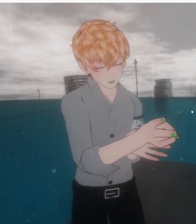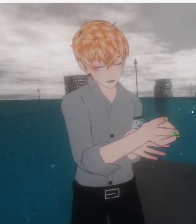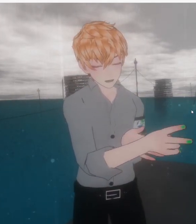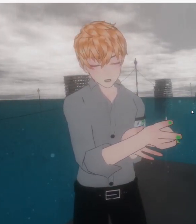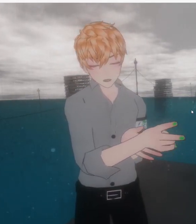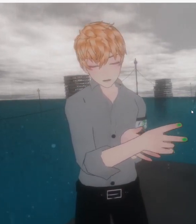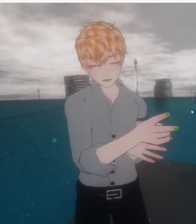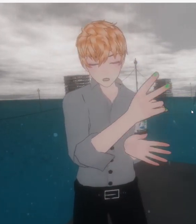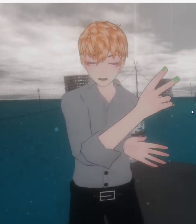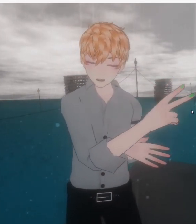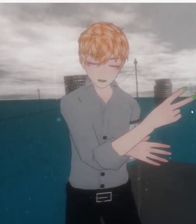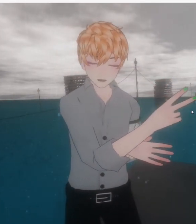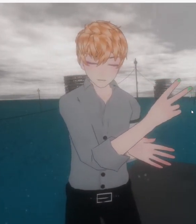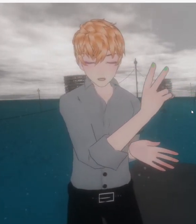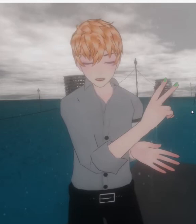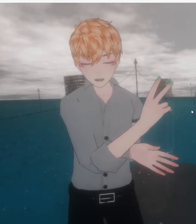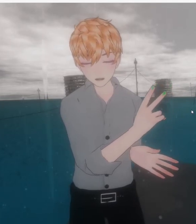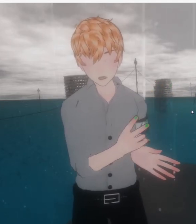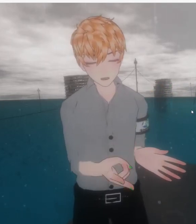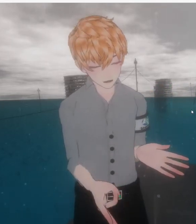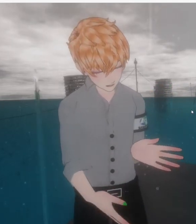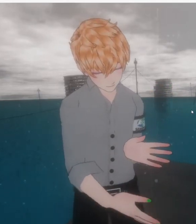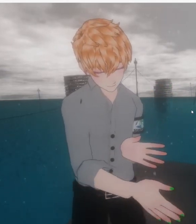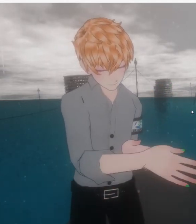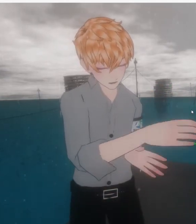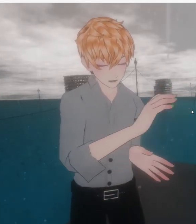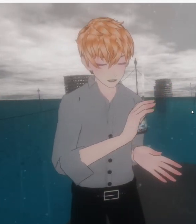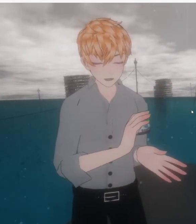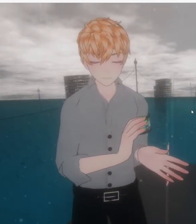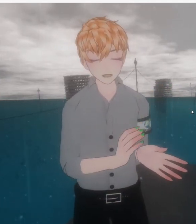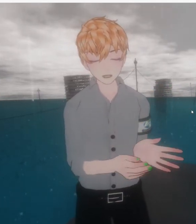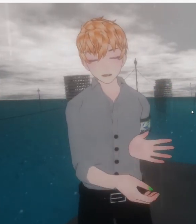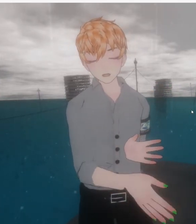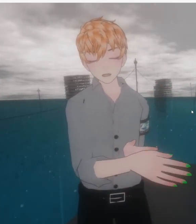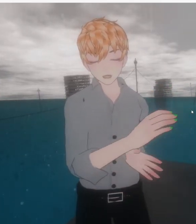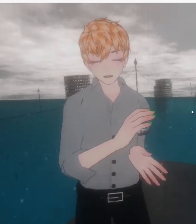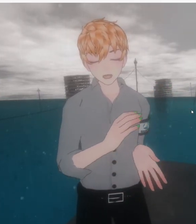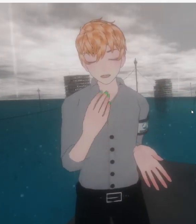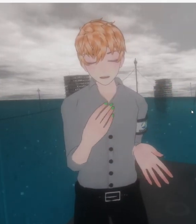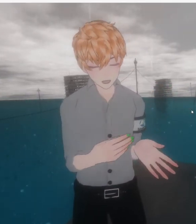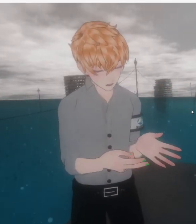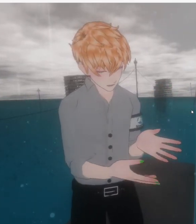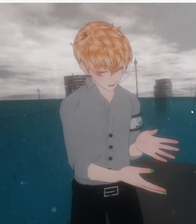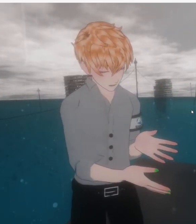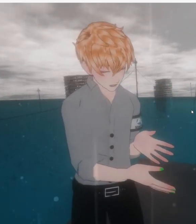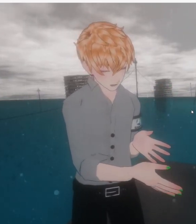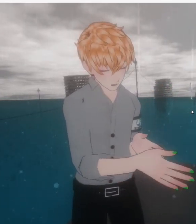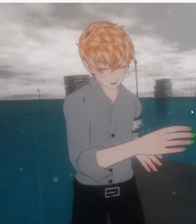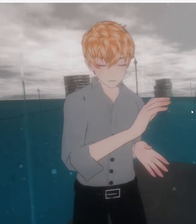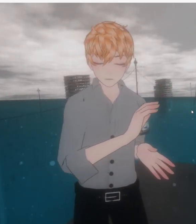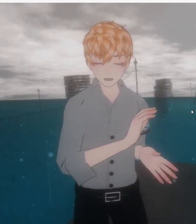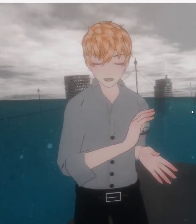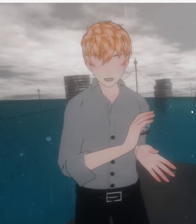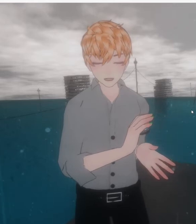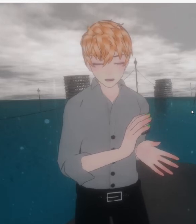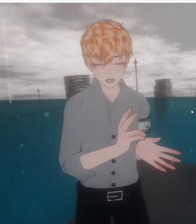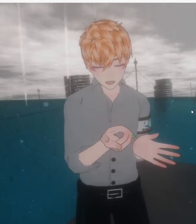here, do it there, do it there, do it there. This is like criteria or options. I don't know if I said that before. Like, you have a lot of